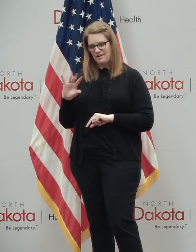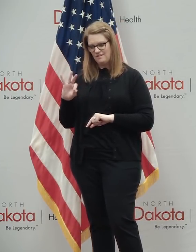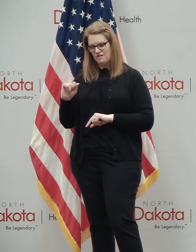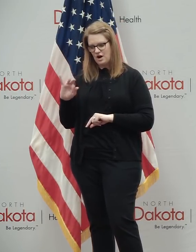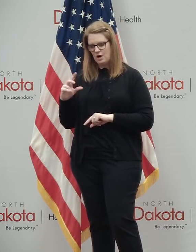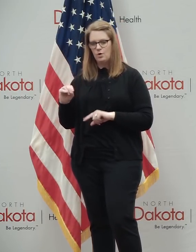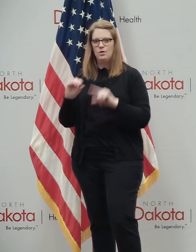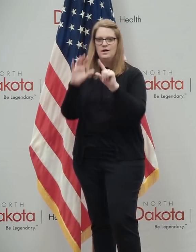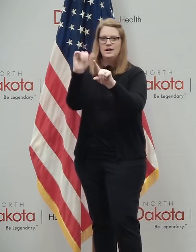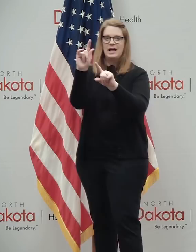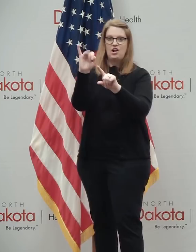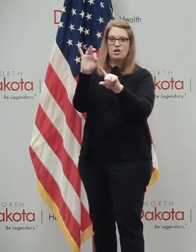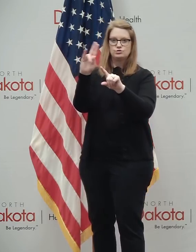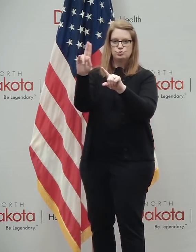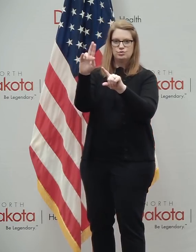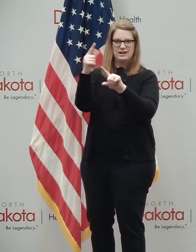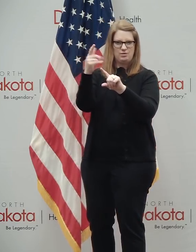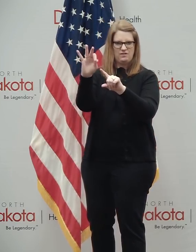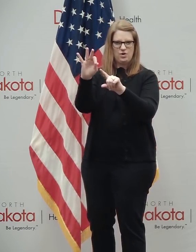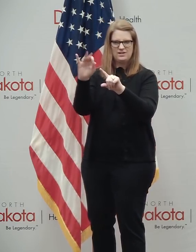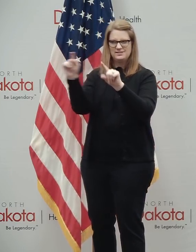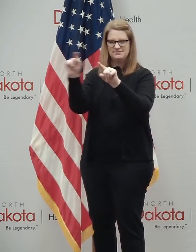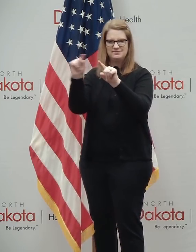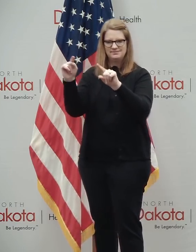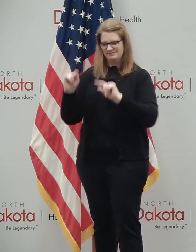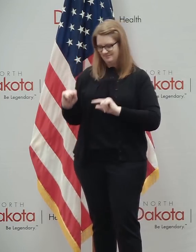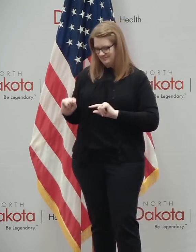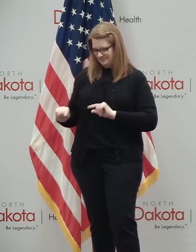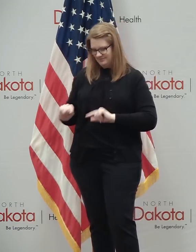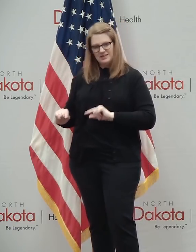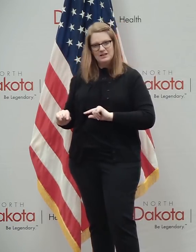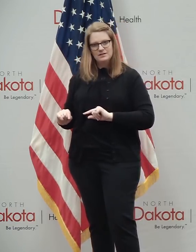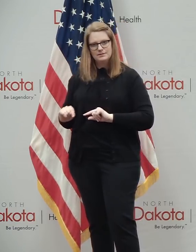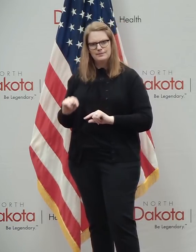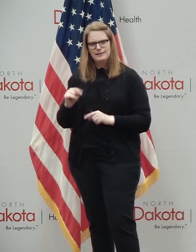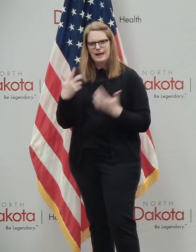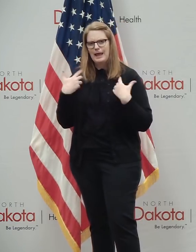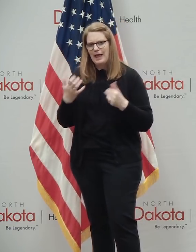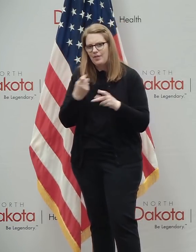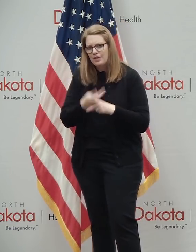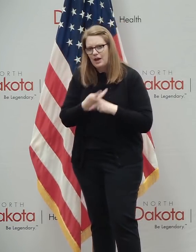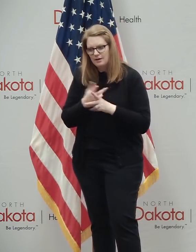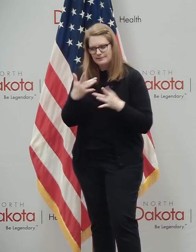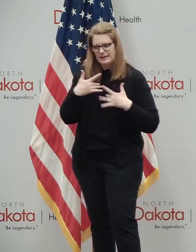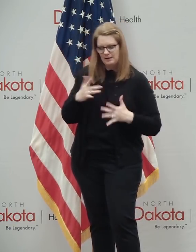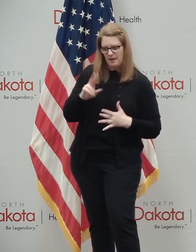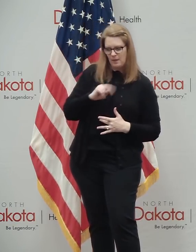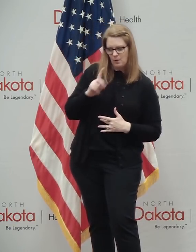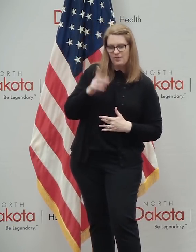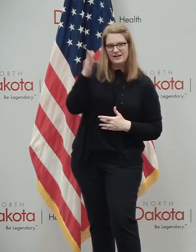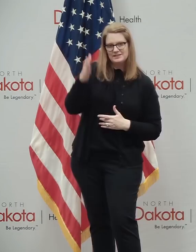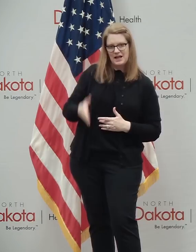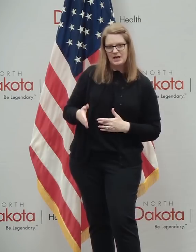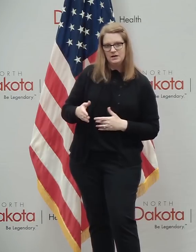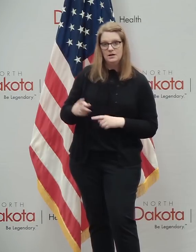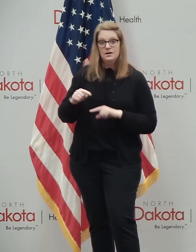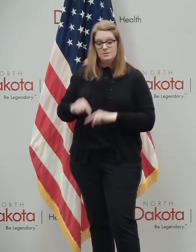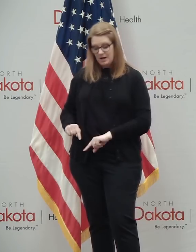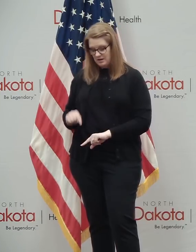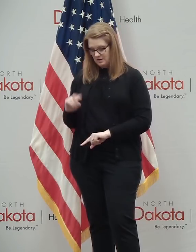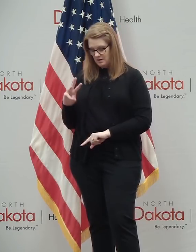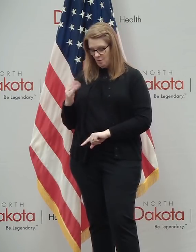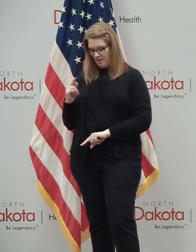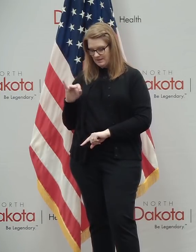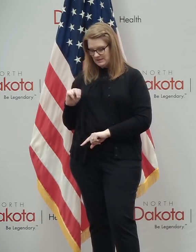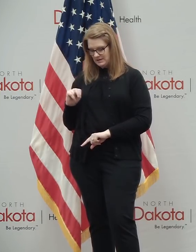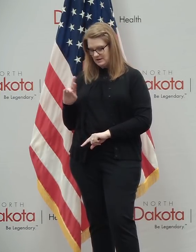the healthcare clinics and hospitals are on the North Dakota side. That flips when we go to Breckenridge, where